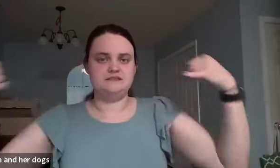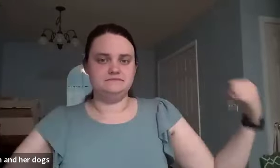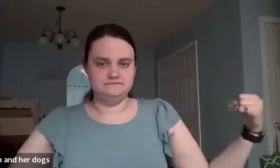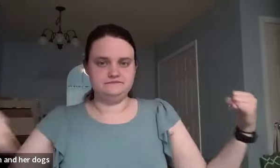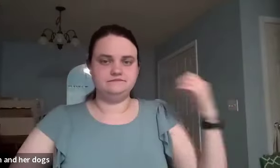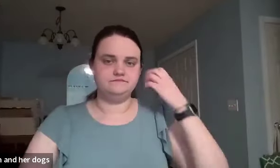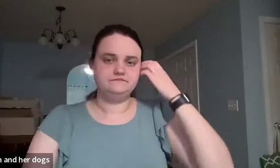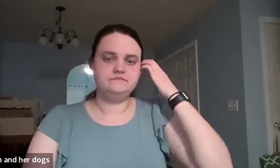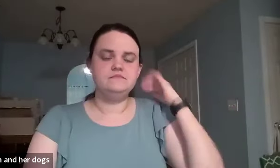pasta.